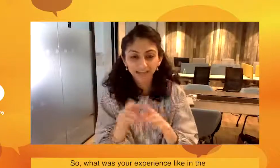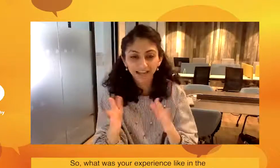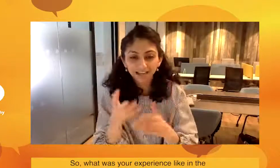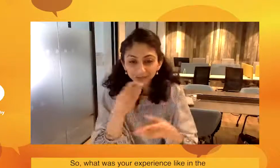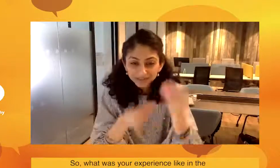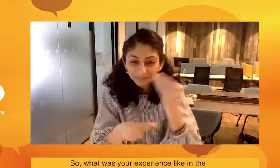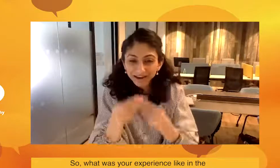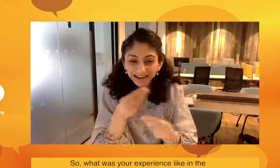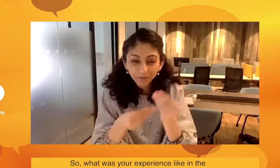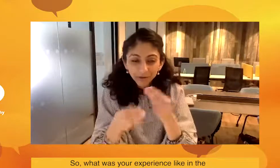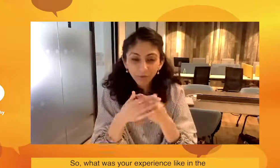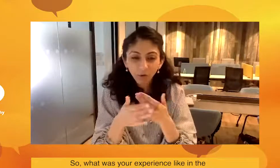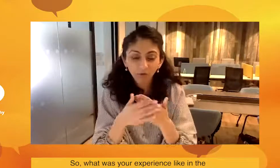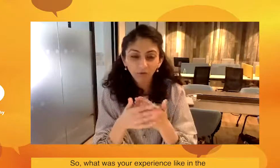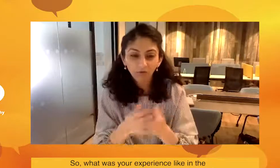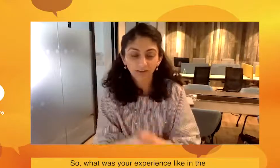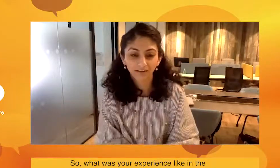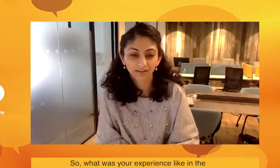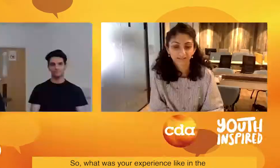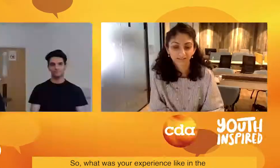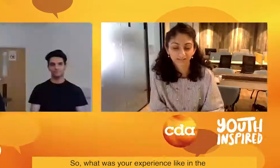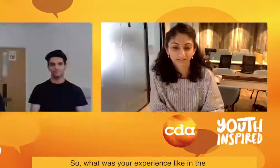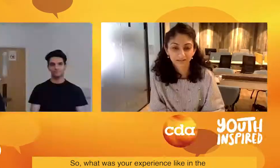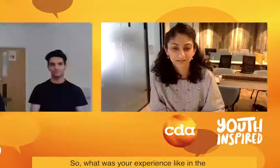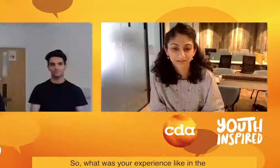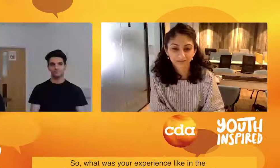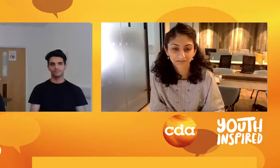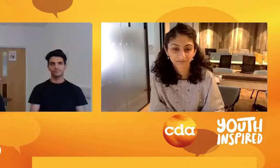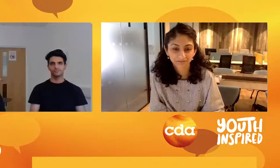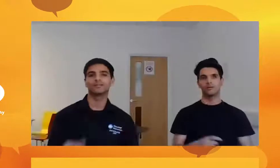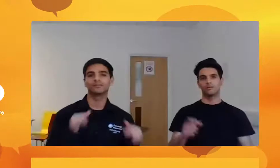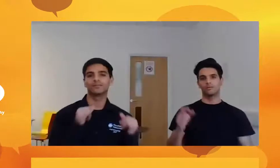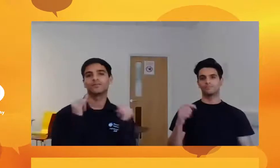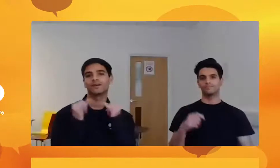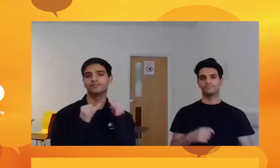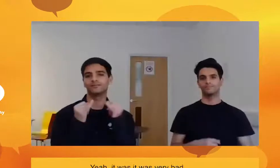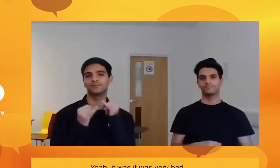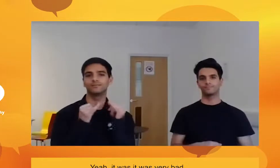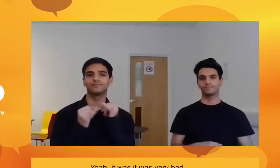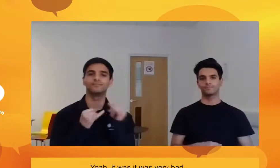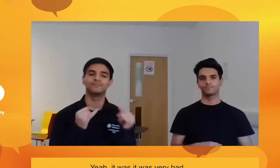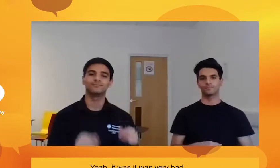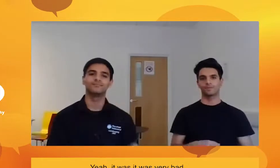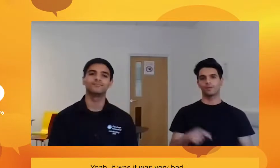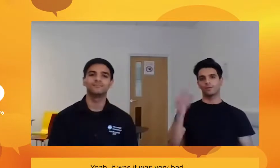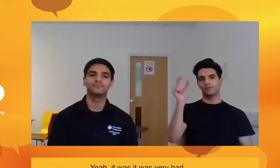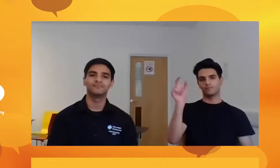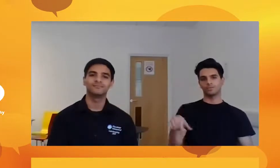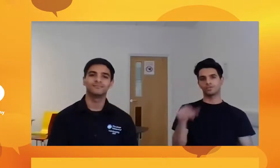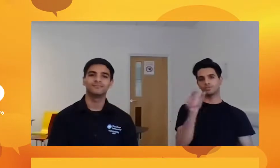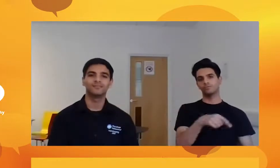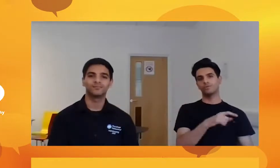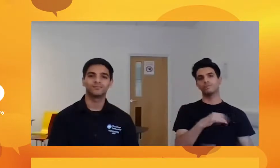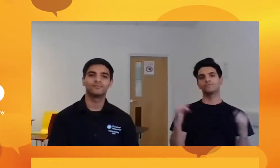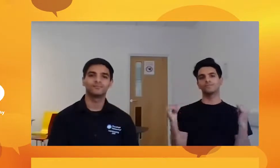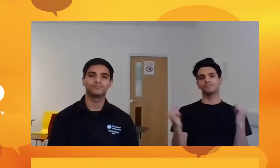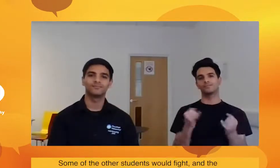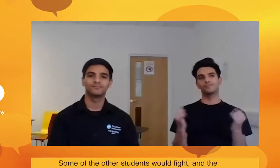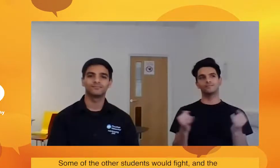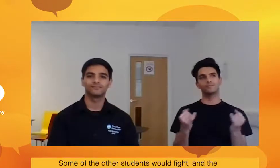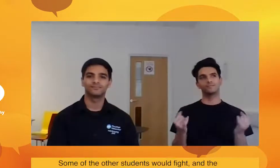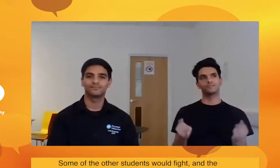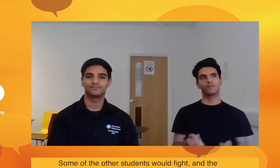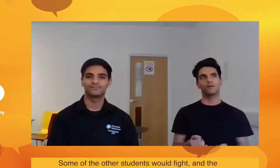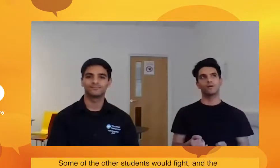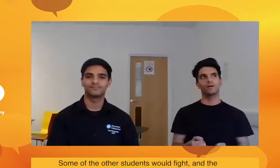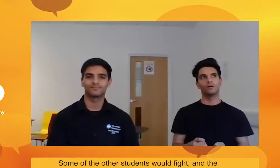So what was your experience like in the classroom? Can you tell us what that was like? Yeah, it was very bad.